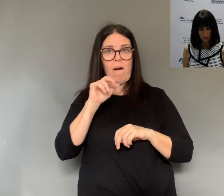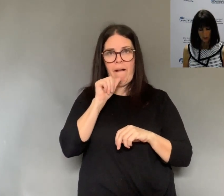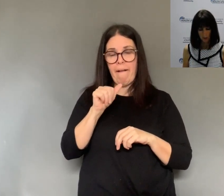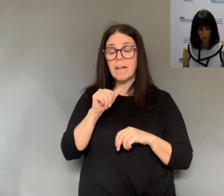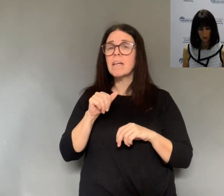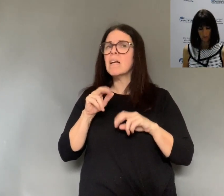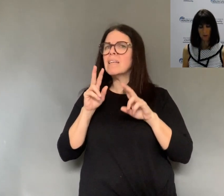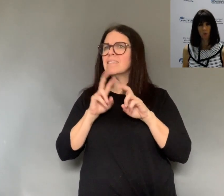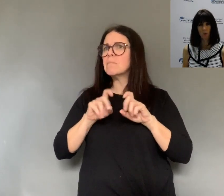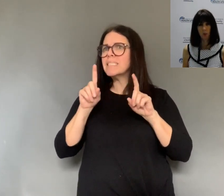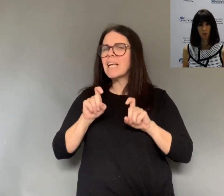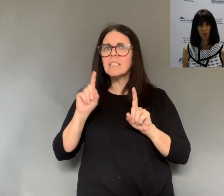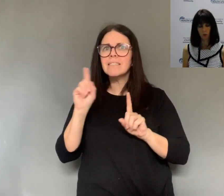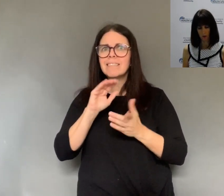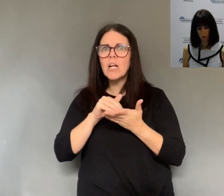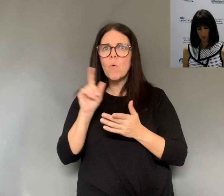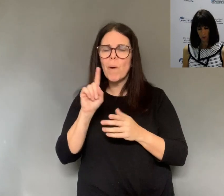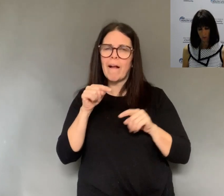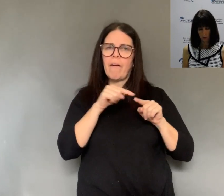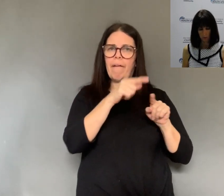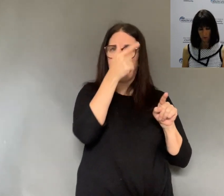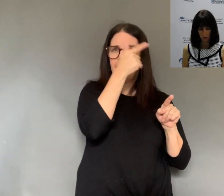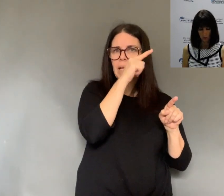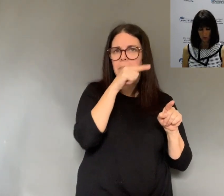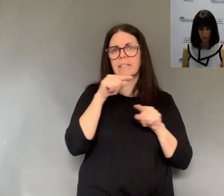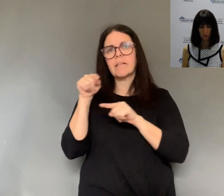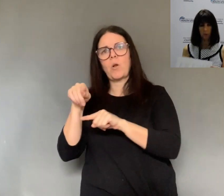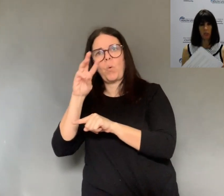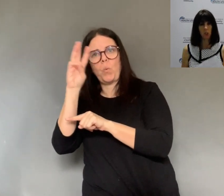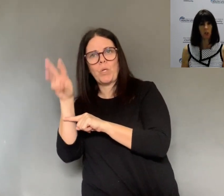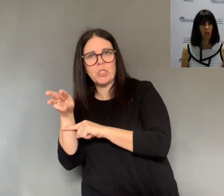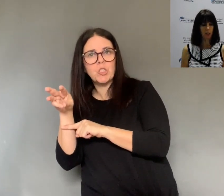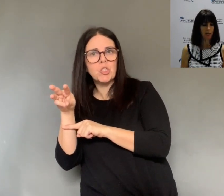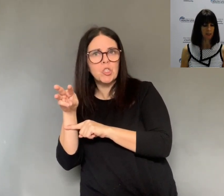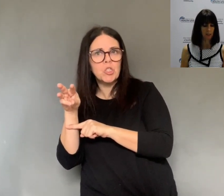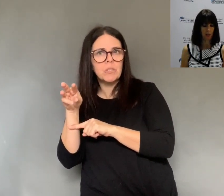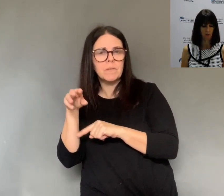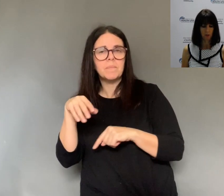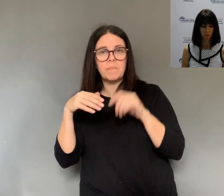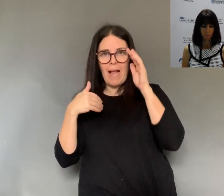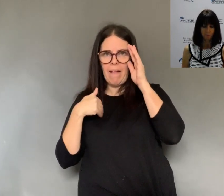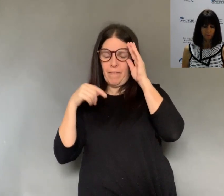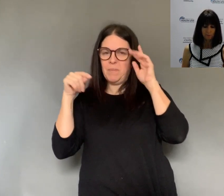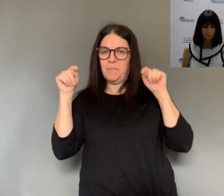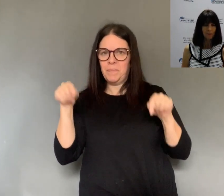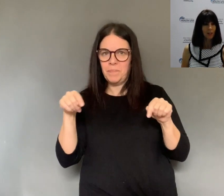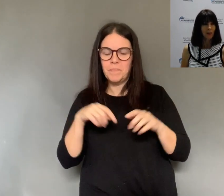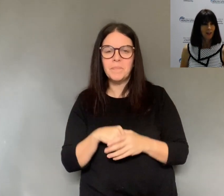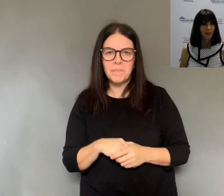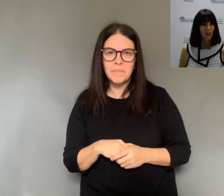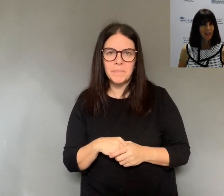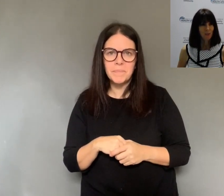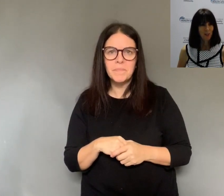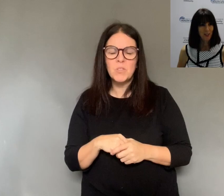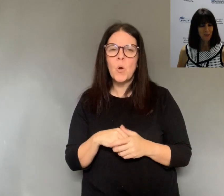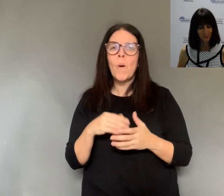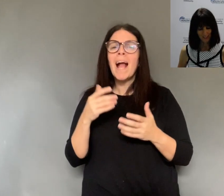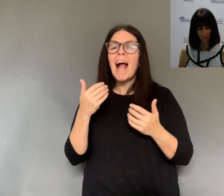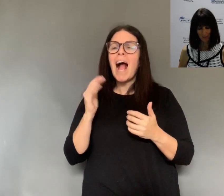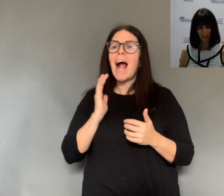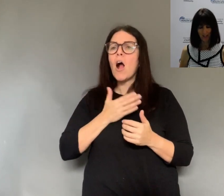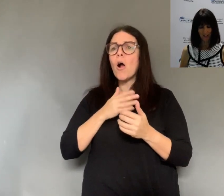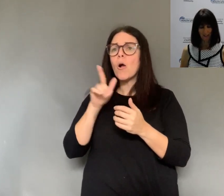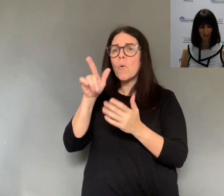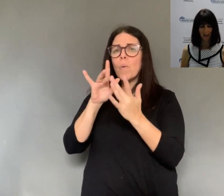Please continue to visit WECHU.org for the most current information and case counts. As we go into